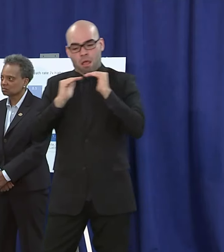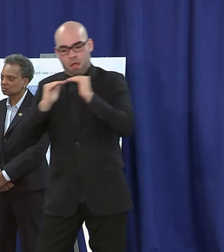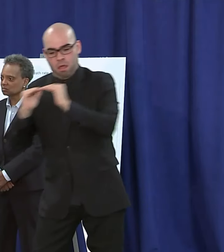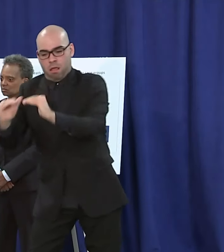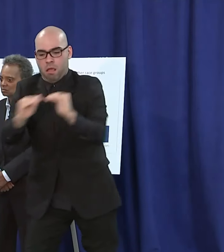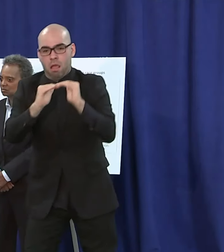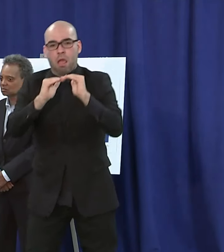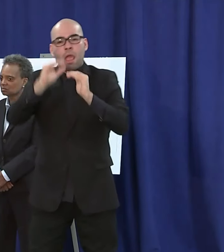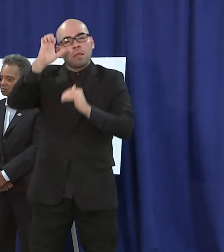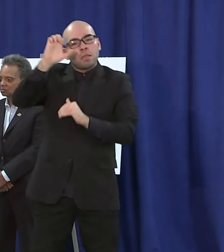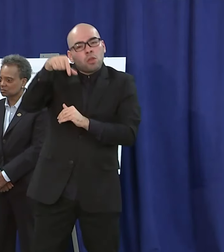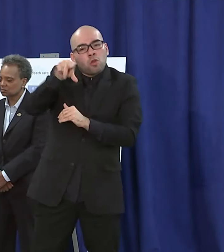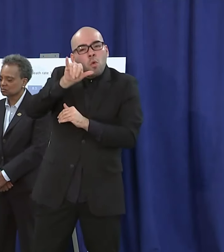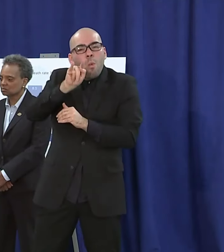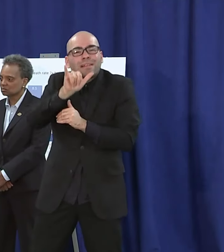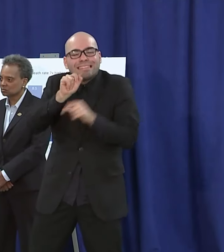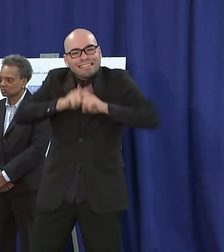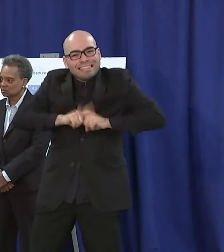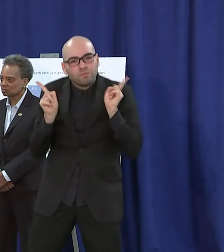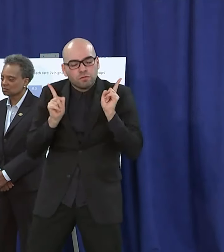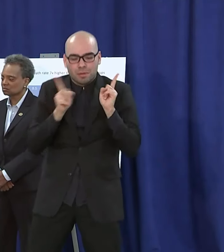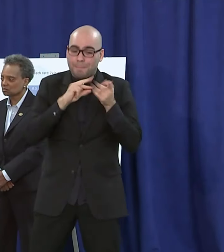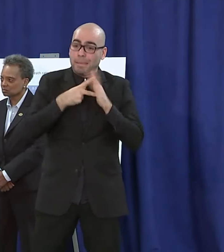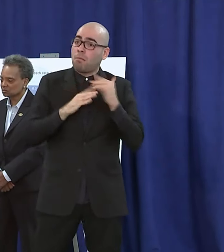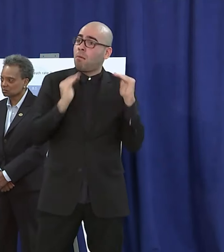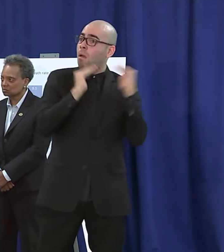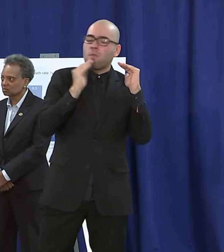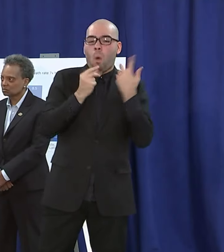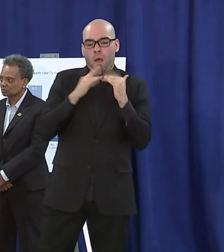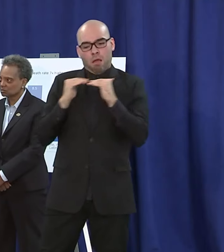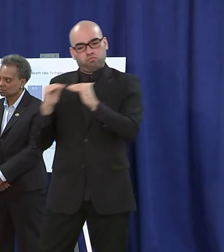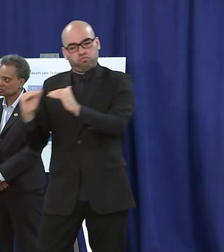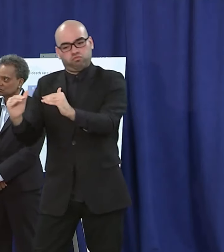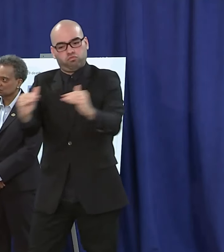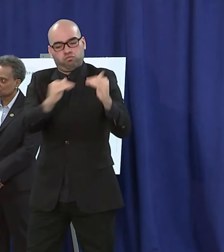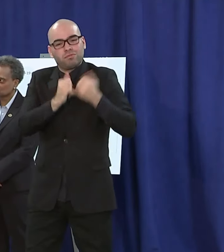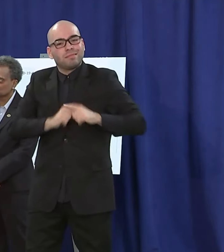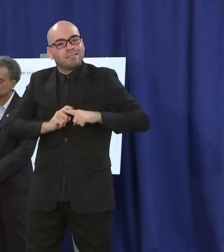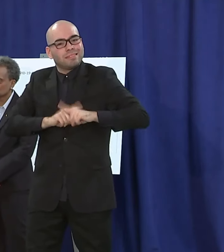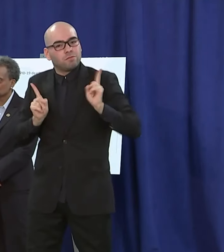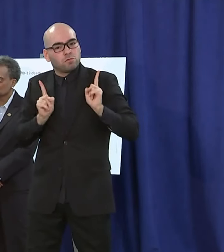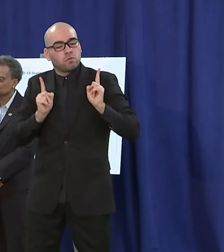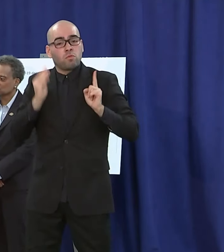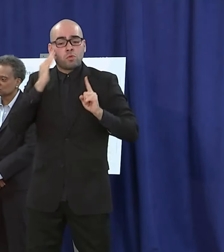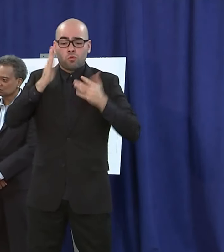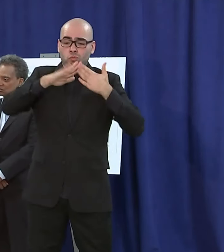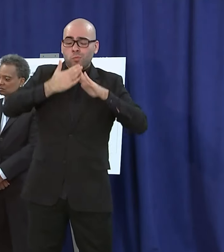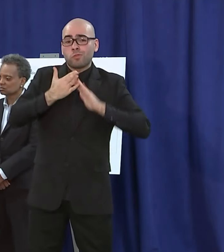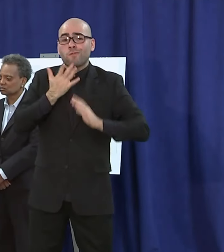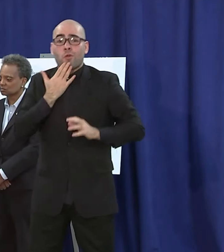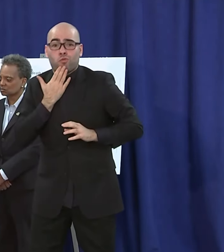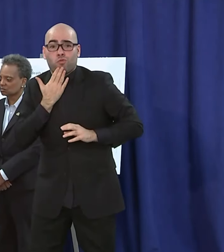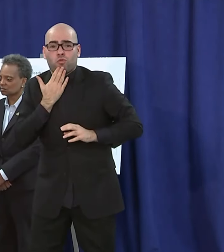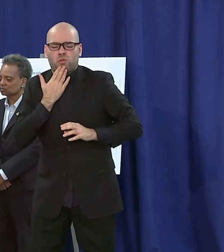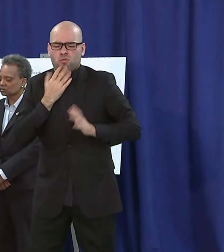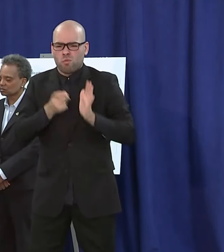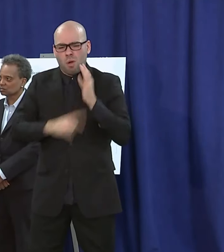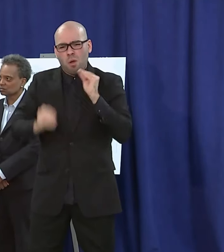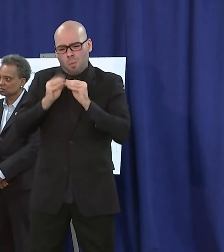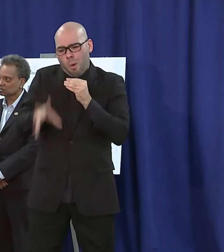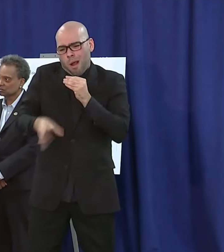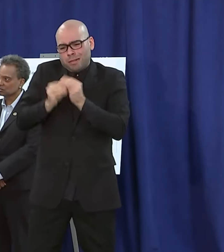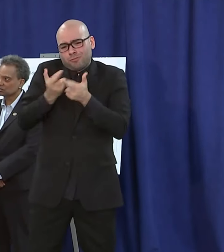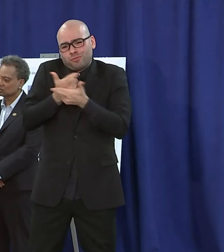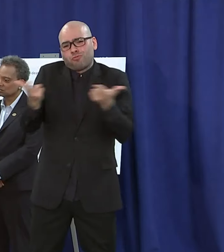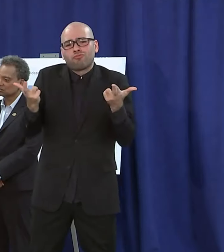what they need to achieve the same outcomes. And we do know that our populations of color need additional resources, and I'm glad to